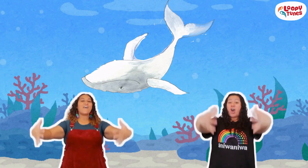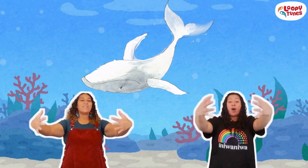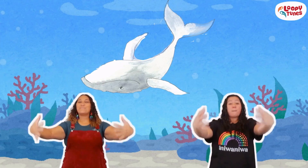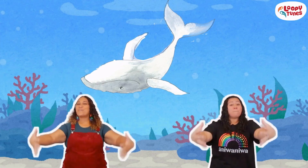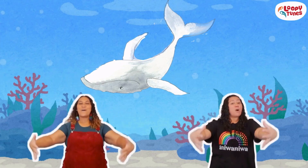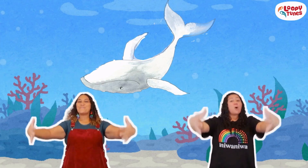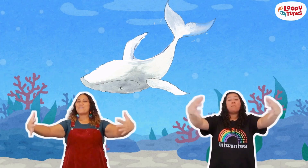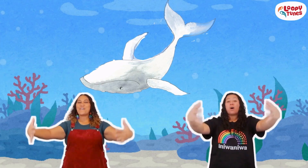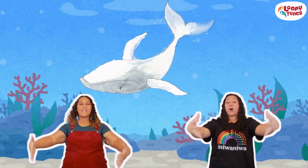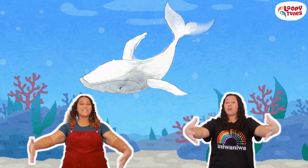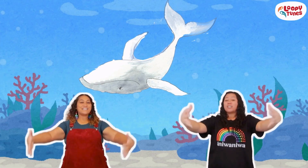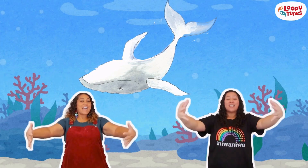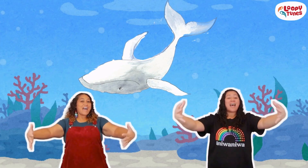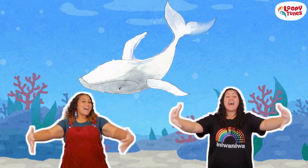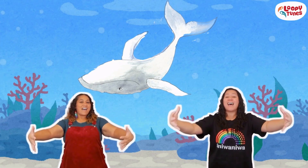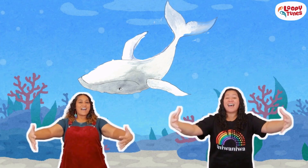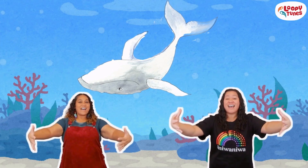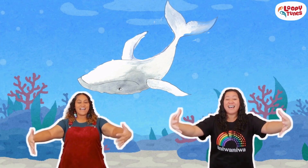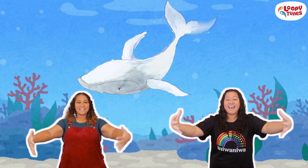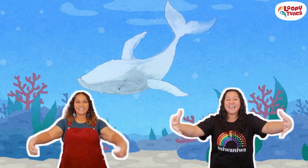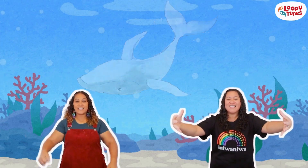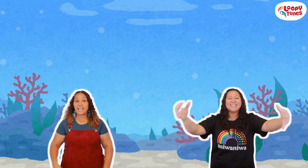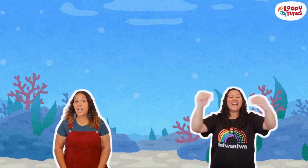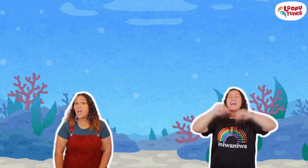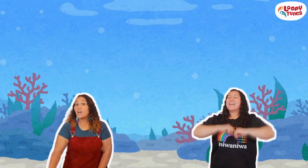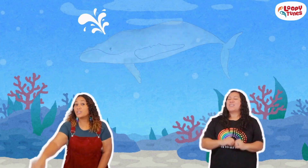Tino Momona,